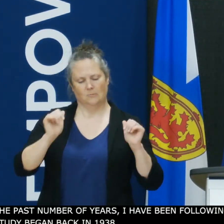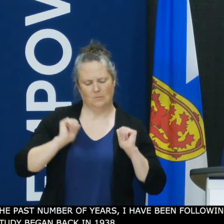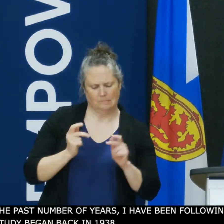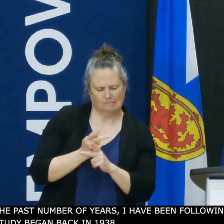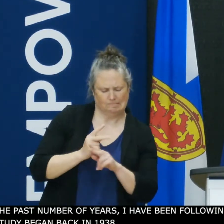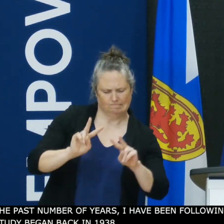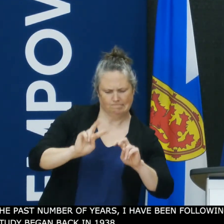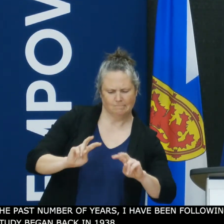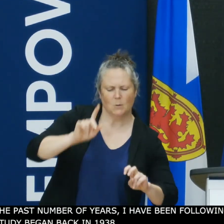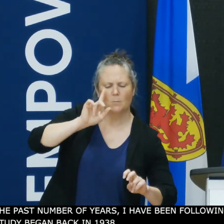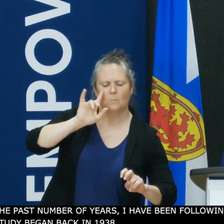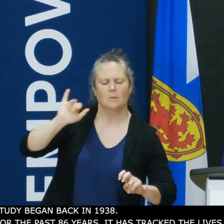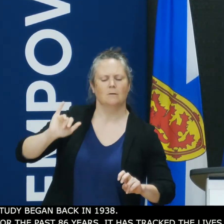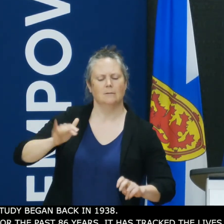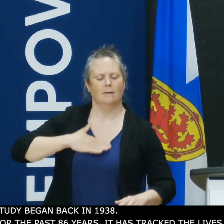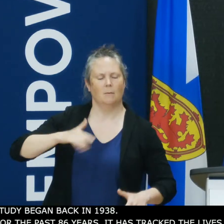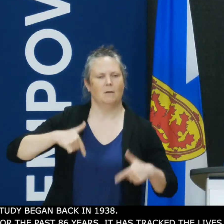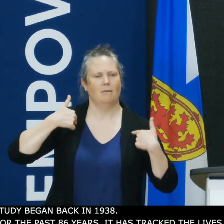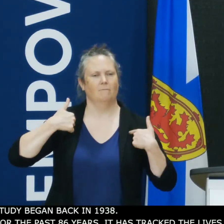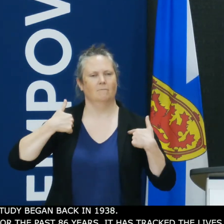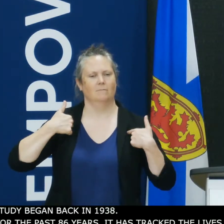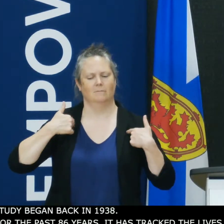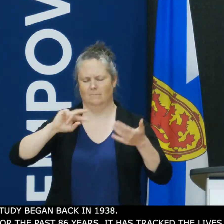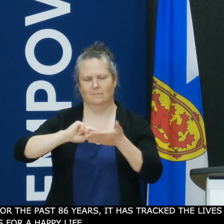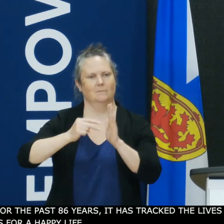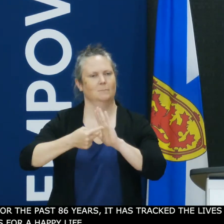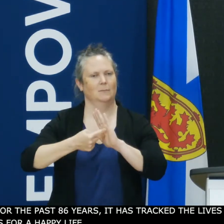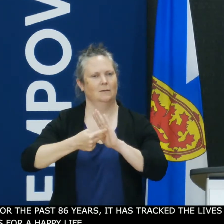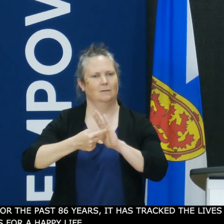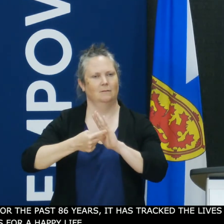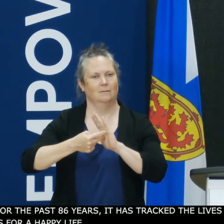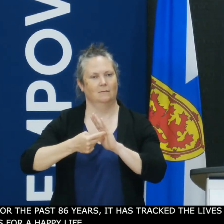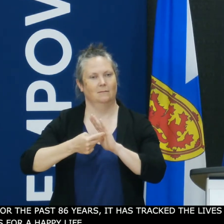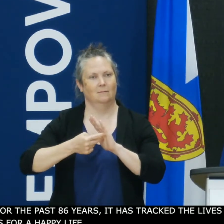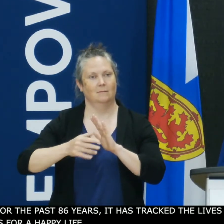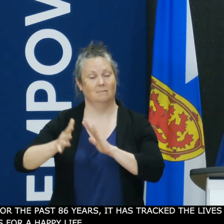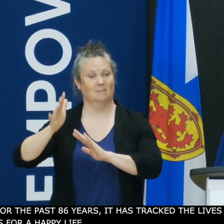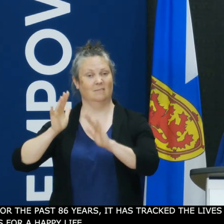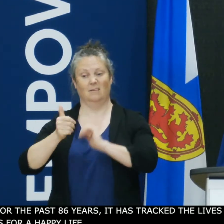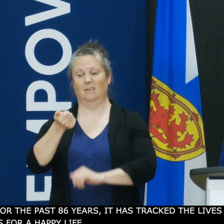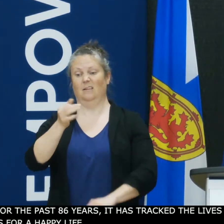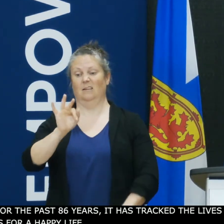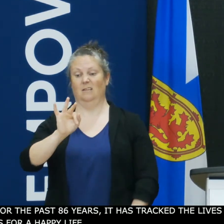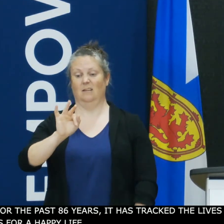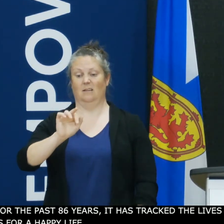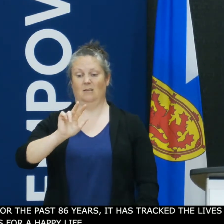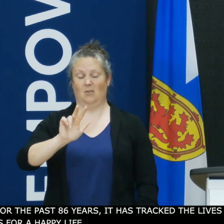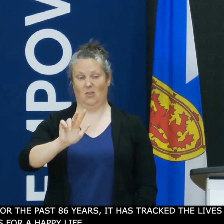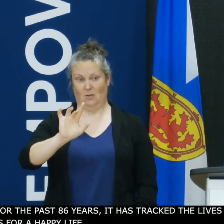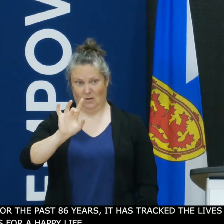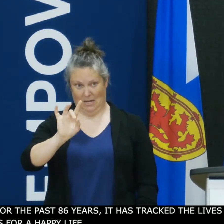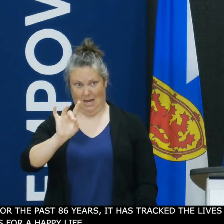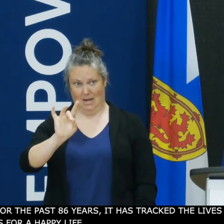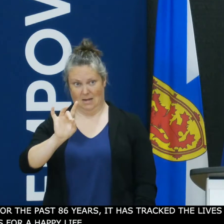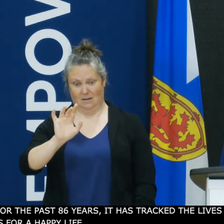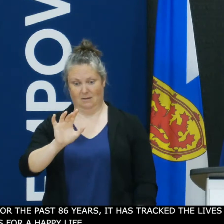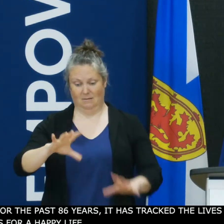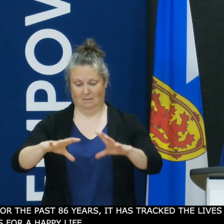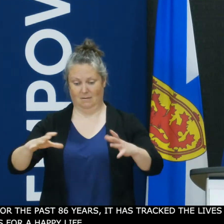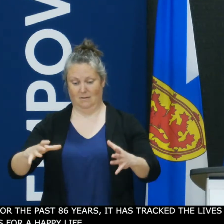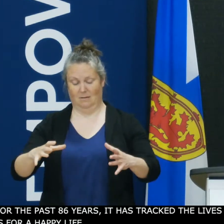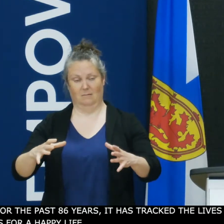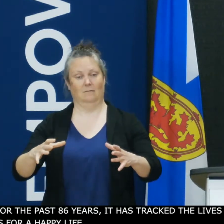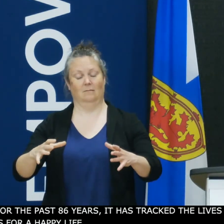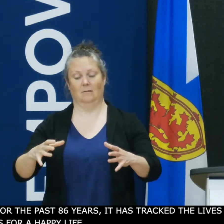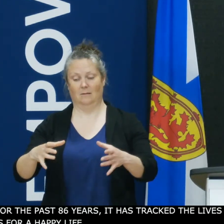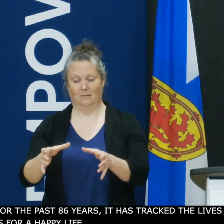life. Now, back in 1938, the original group of 725 members, half of them were